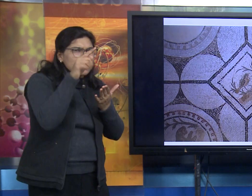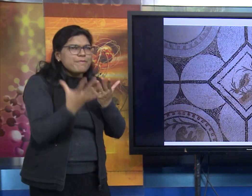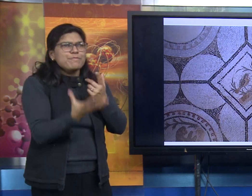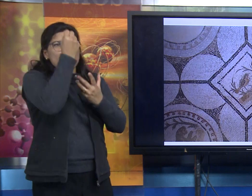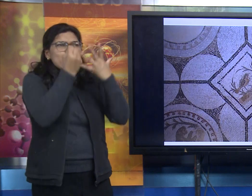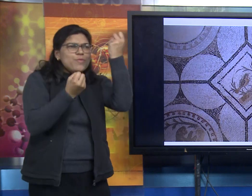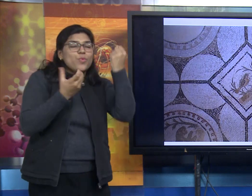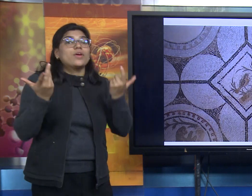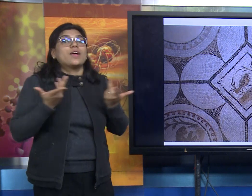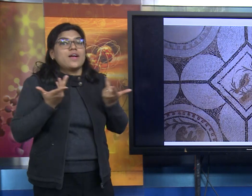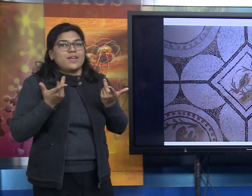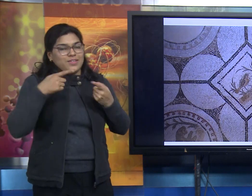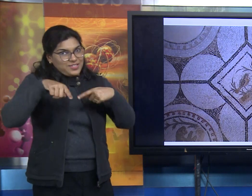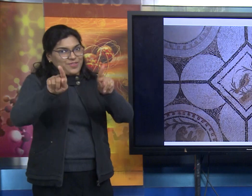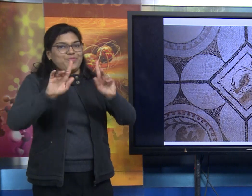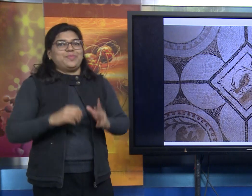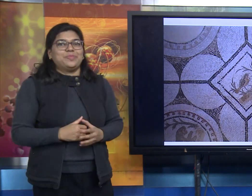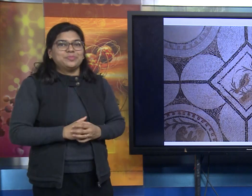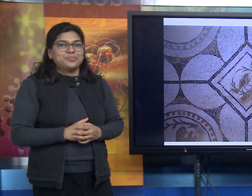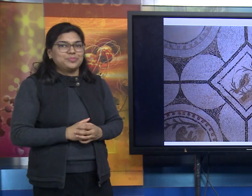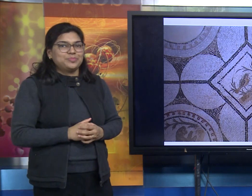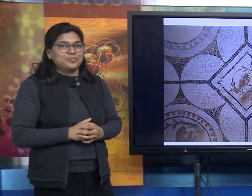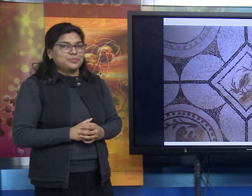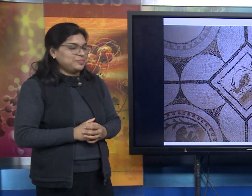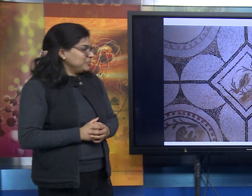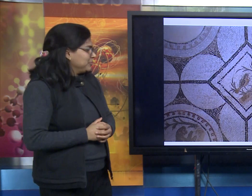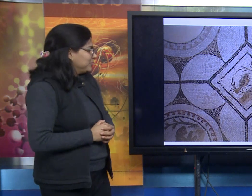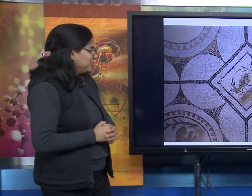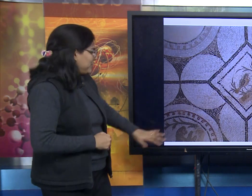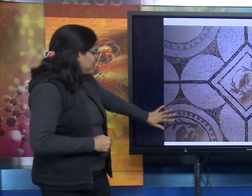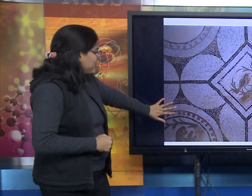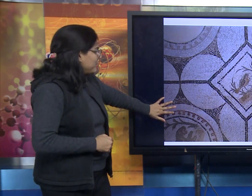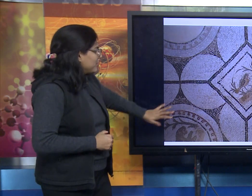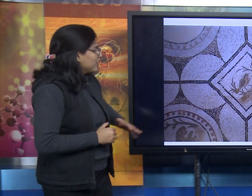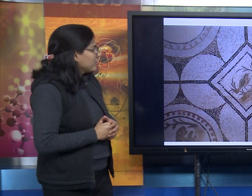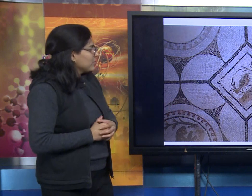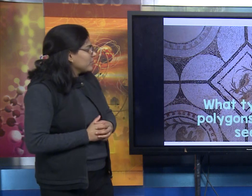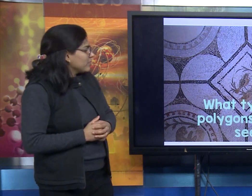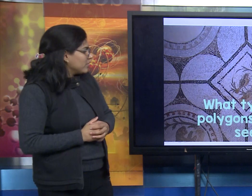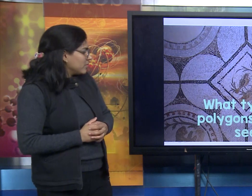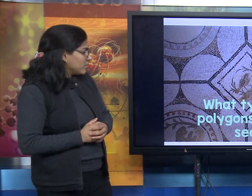going to answer you. You yourself have to find the image and the name of the